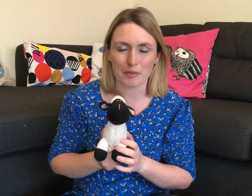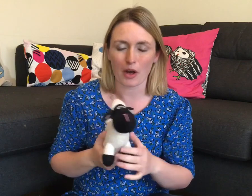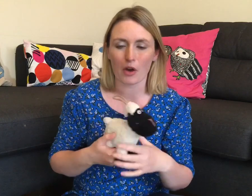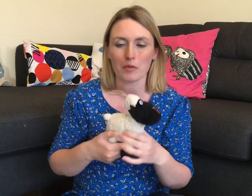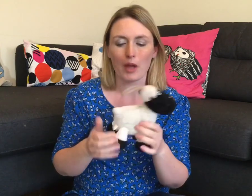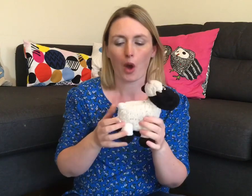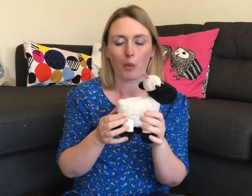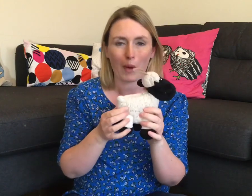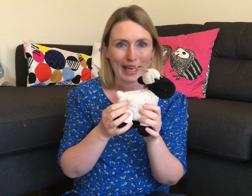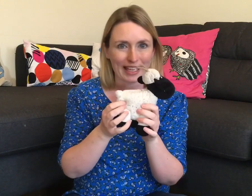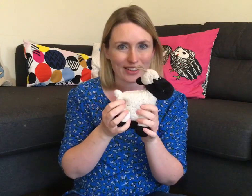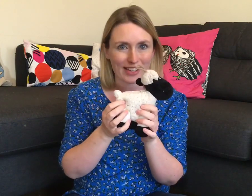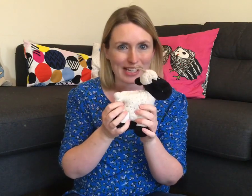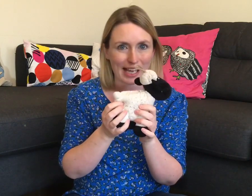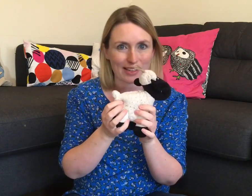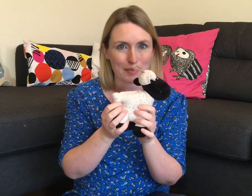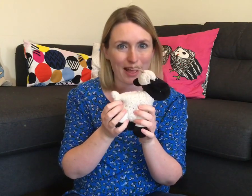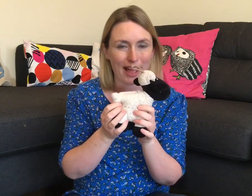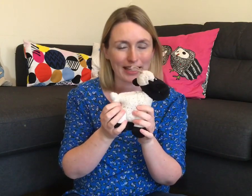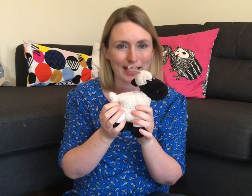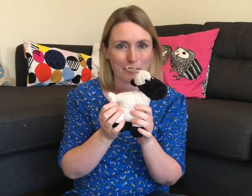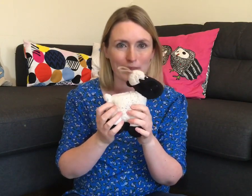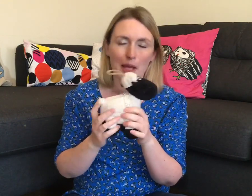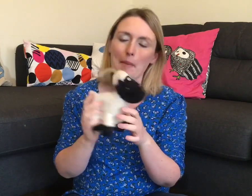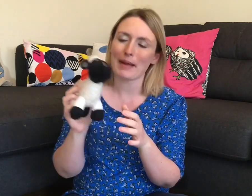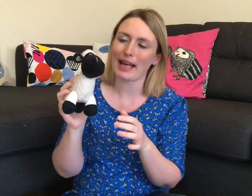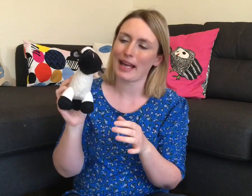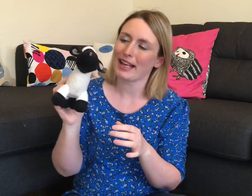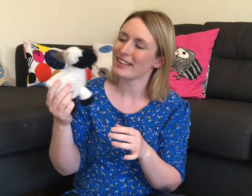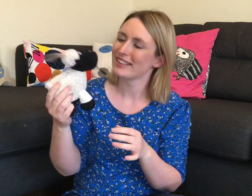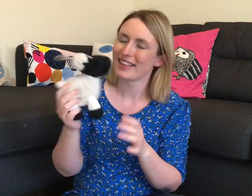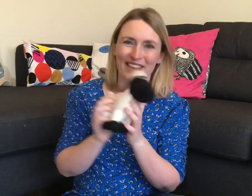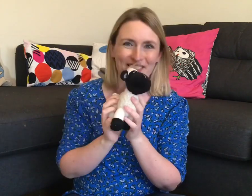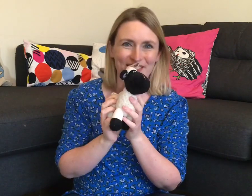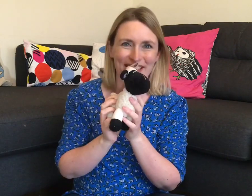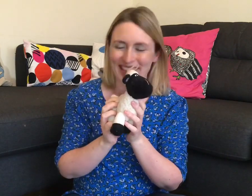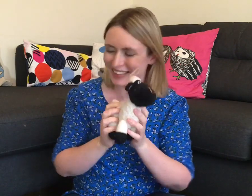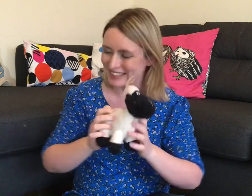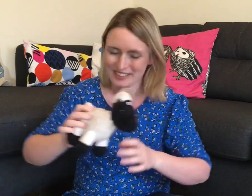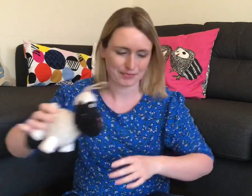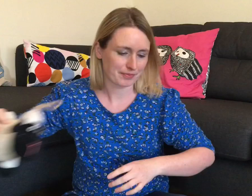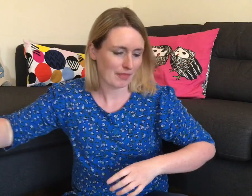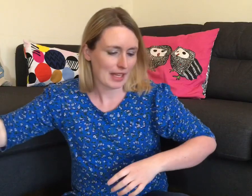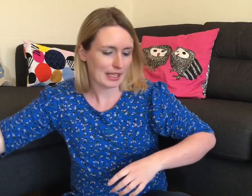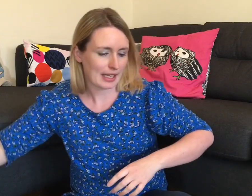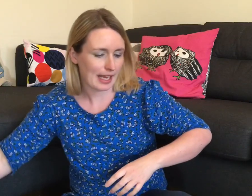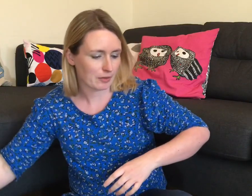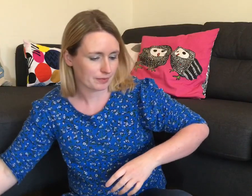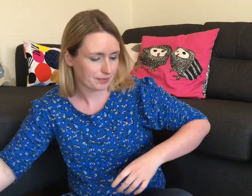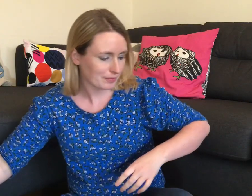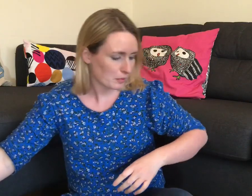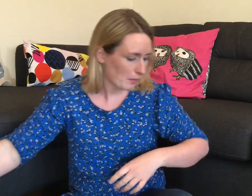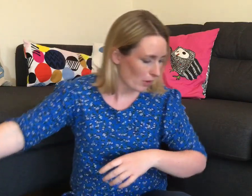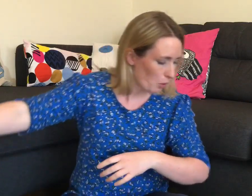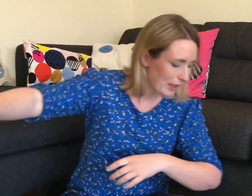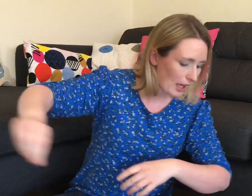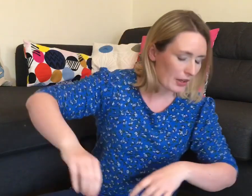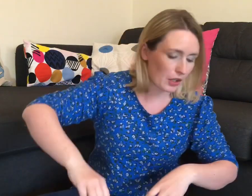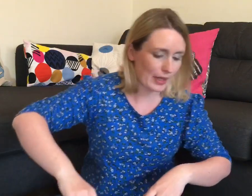home wagging their tails behind them. Very good. Now we are going